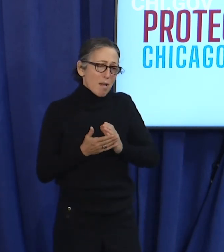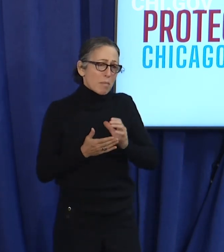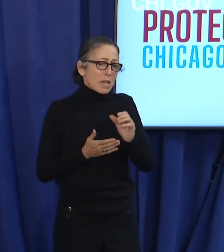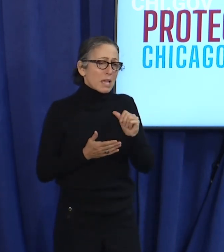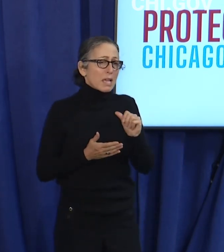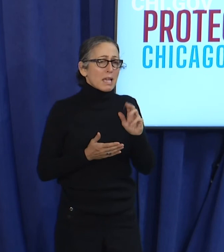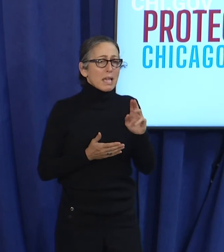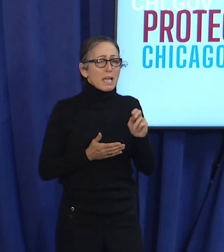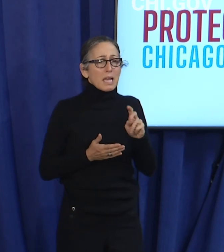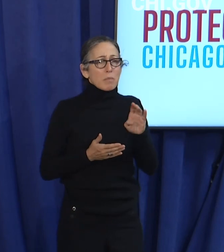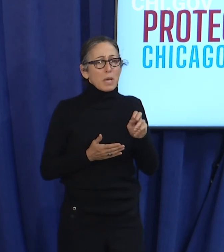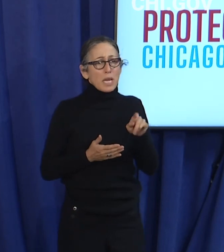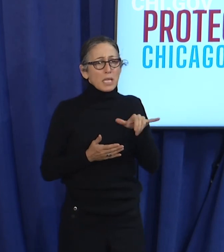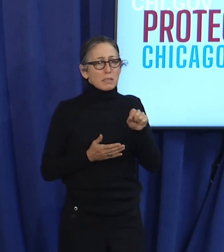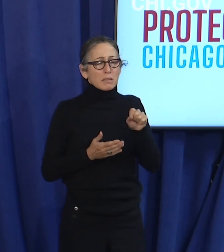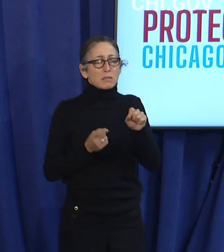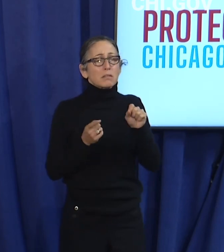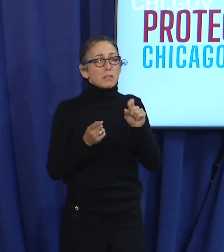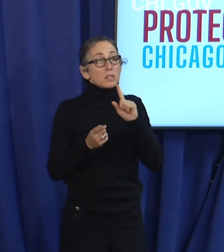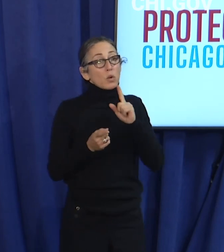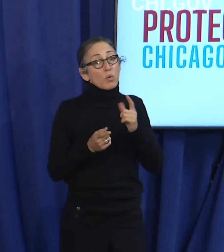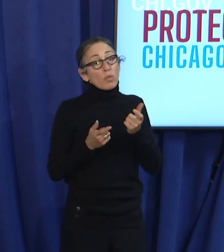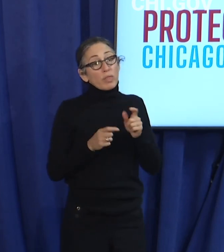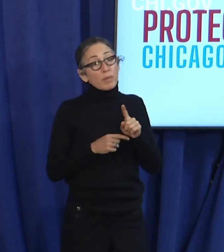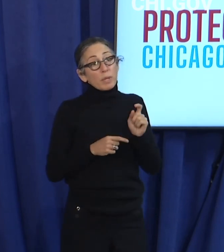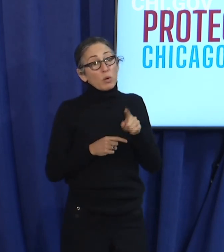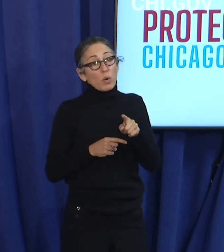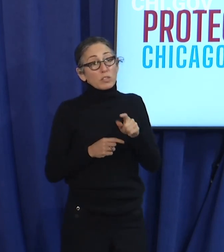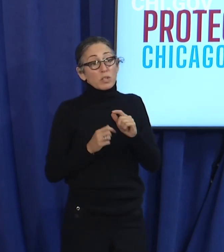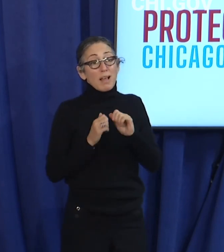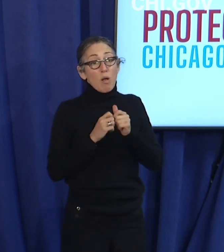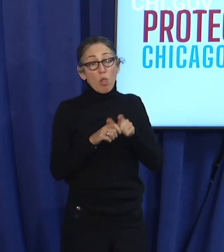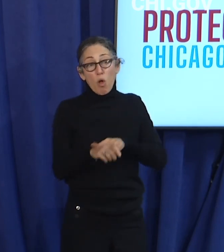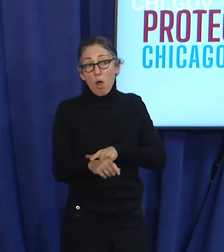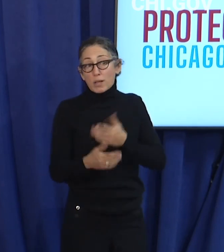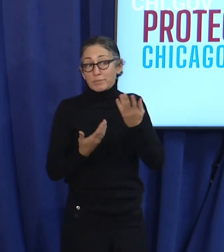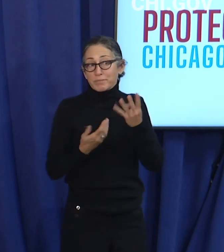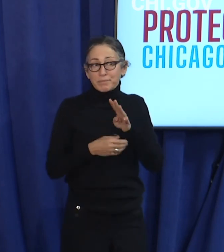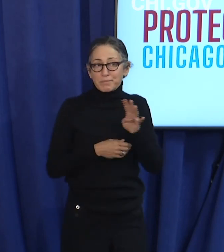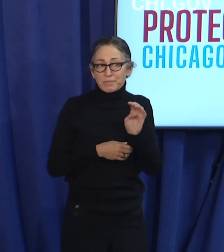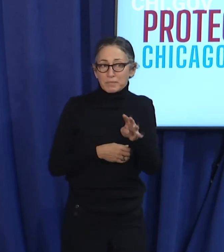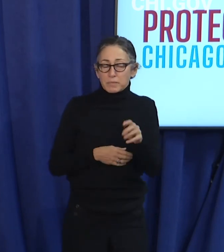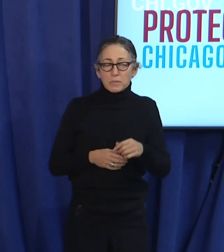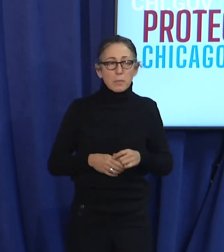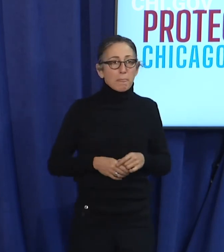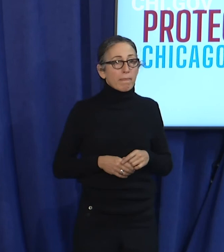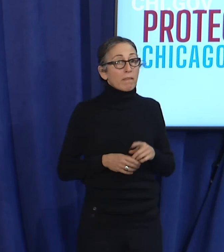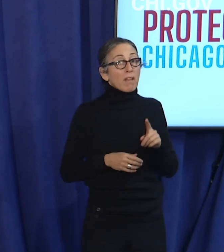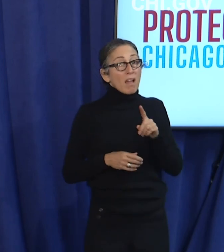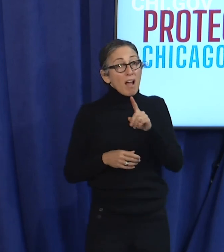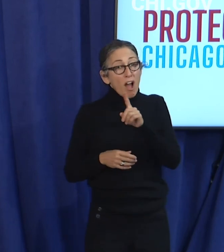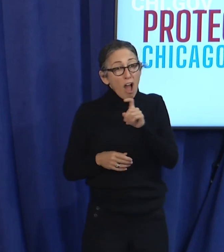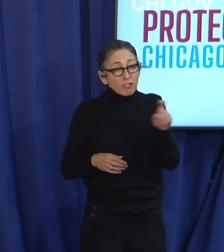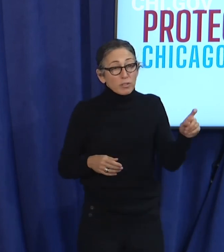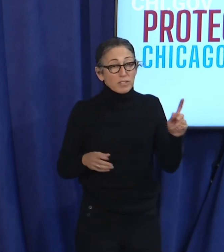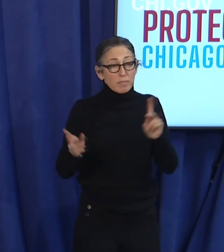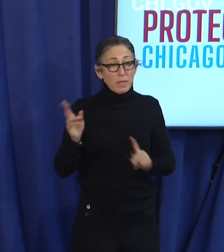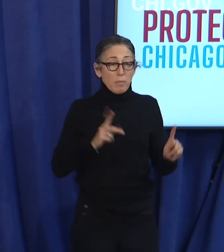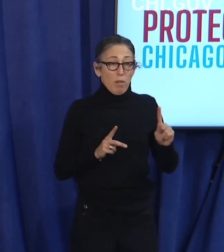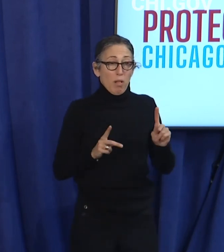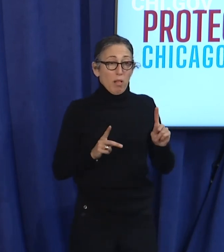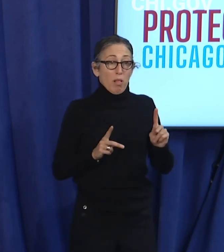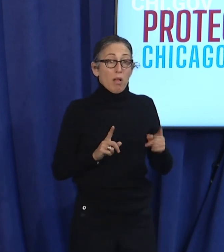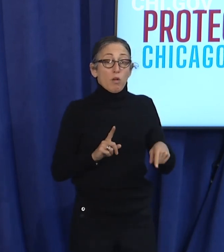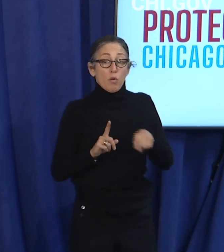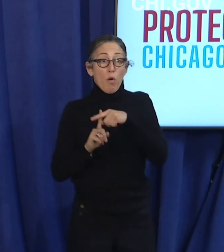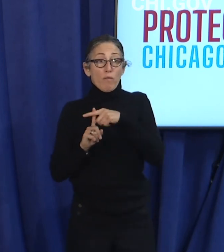major questions about how long that lasts and what those levels are like. And there have absolutely been hundreds of cases of people who have been